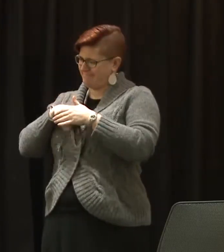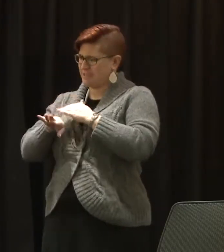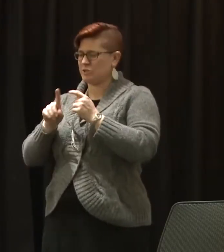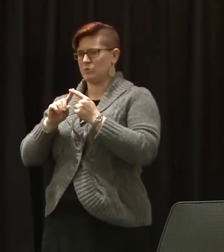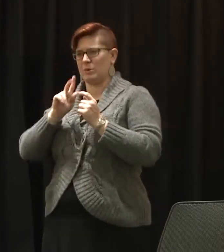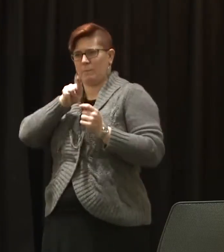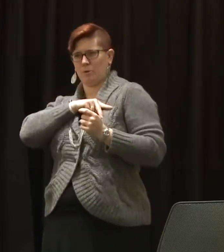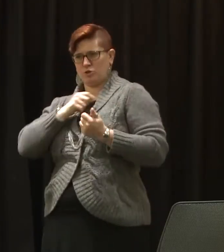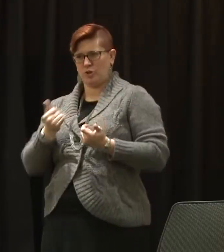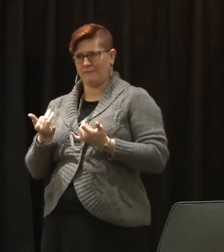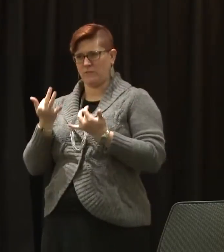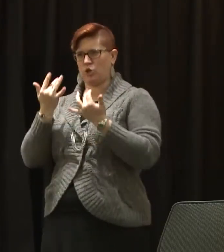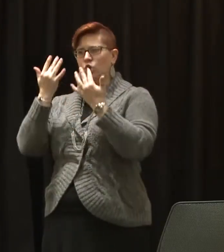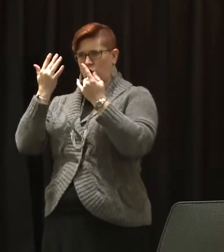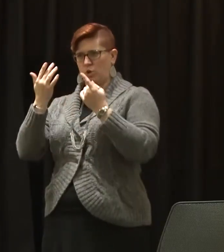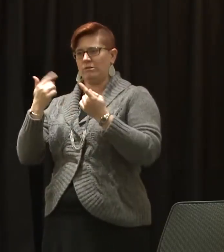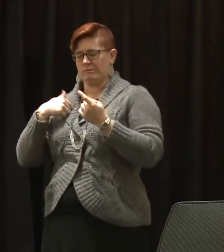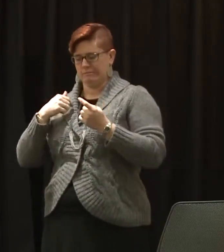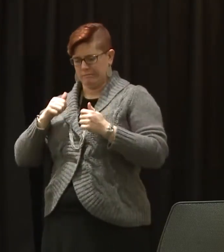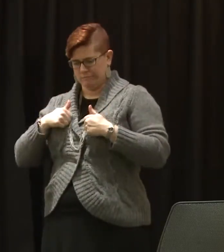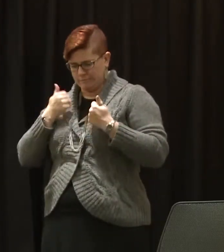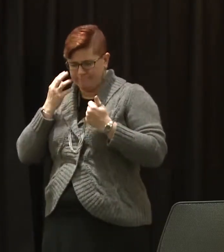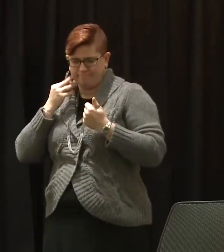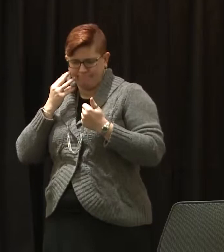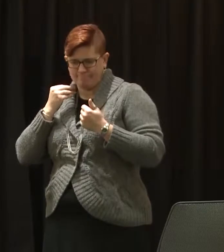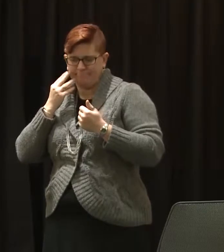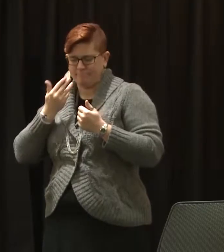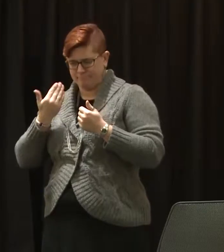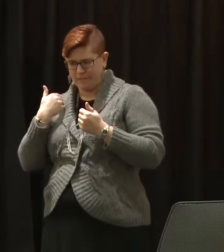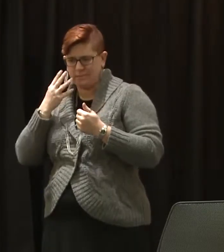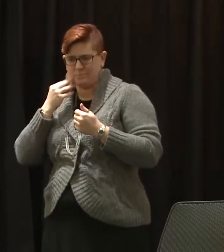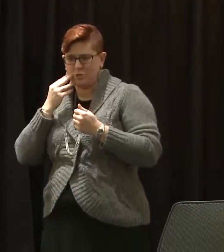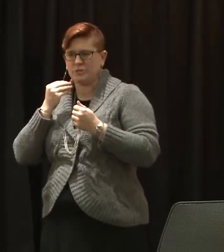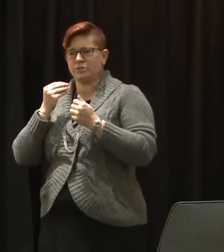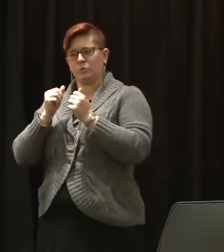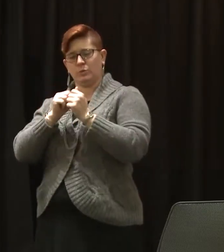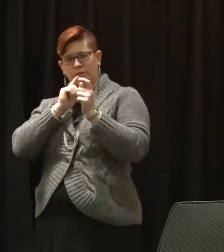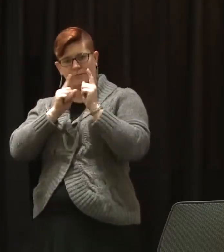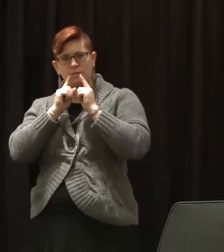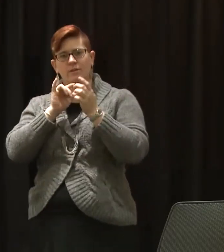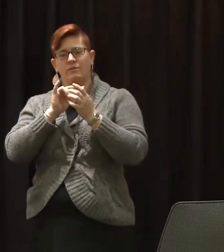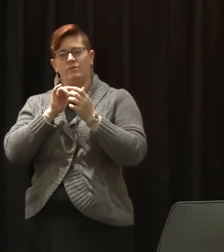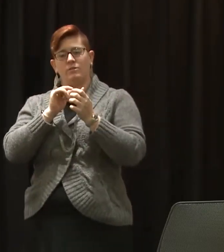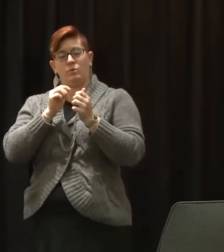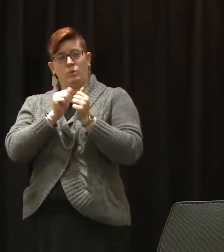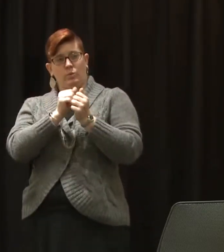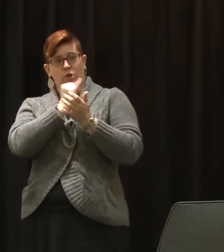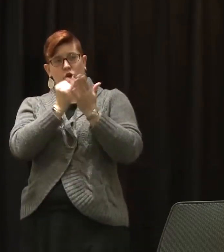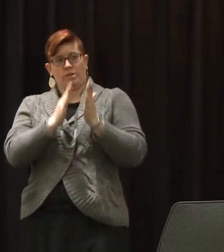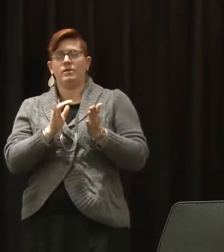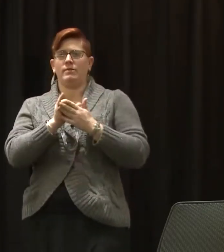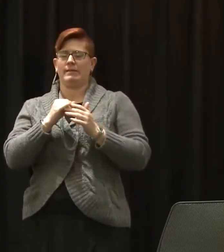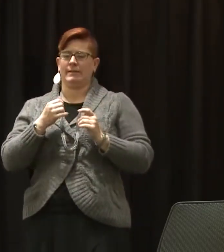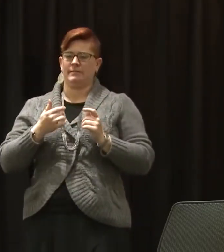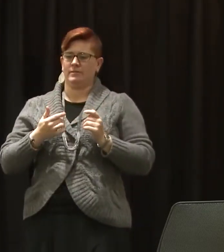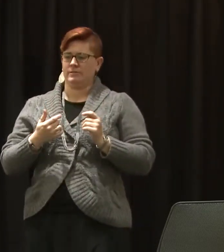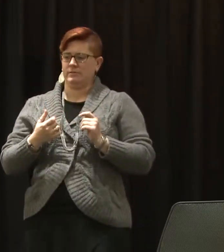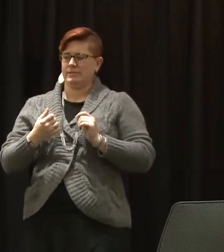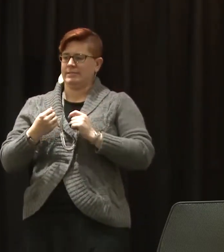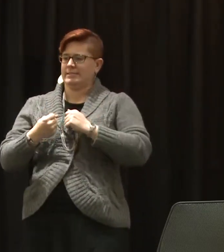past experiences in between conversations with artists that trigger a hunger, but also a